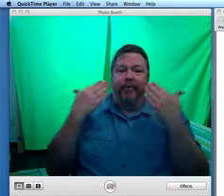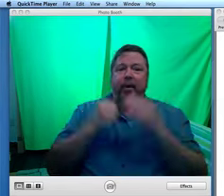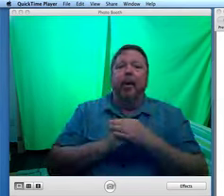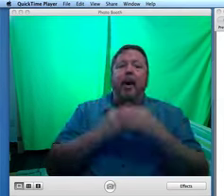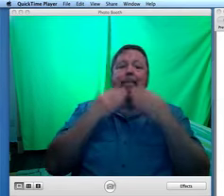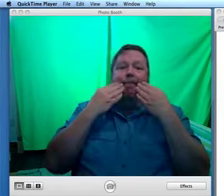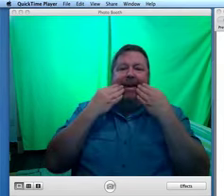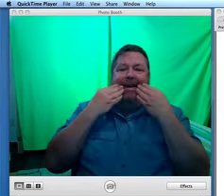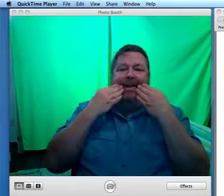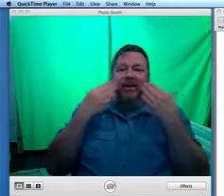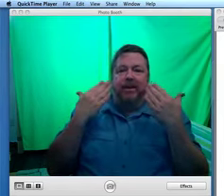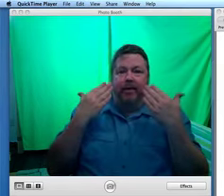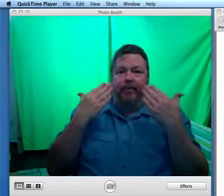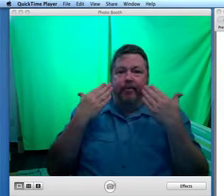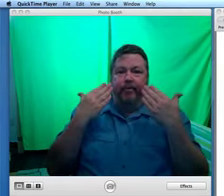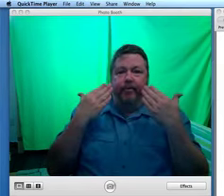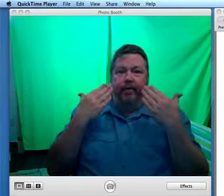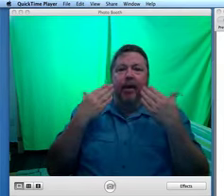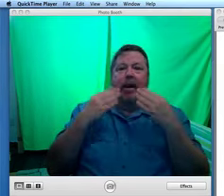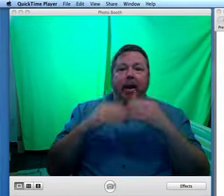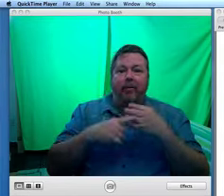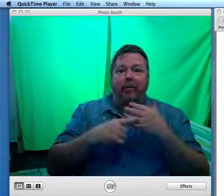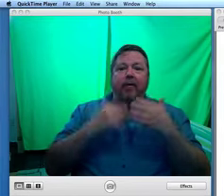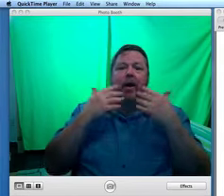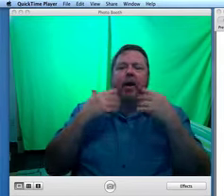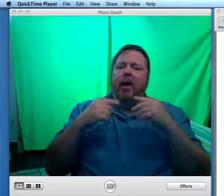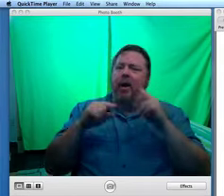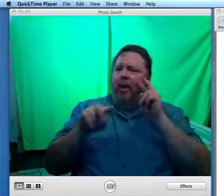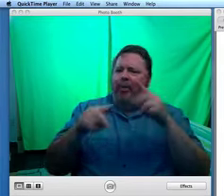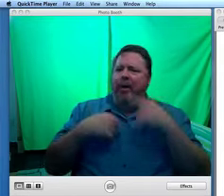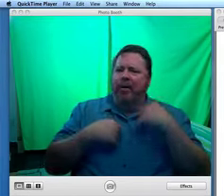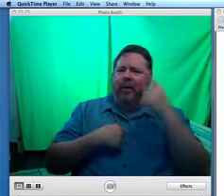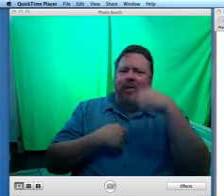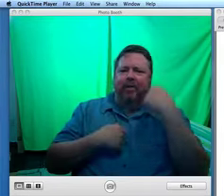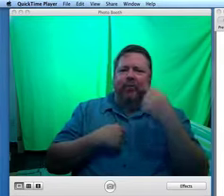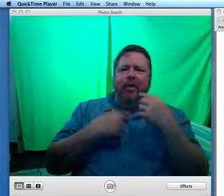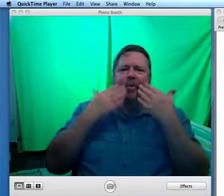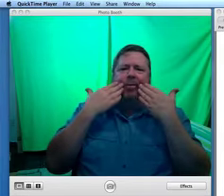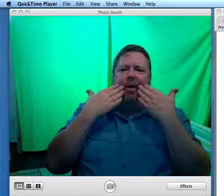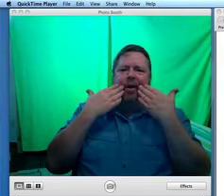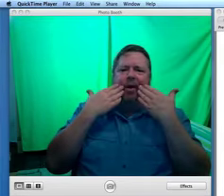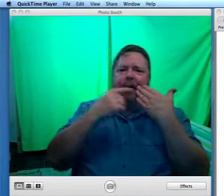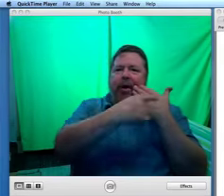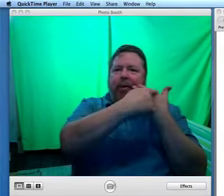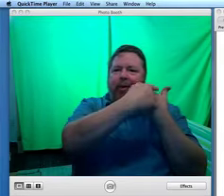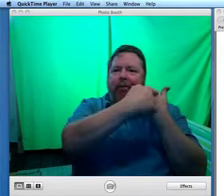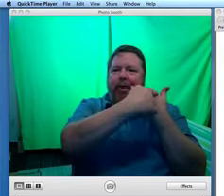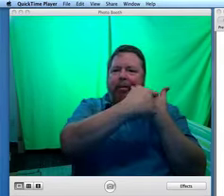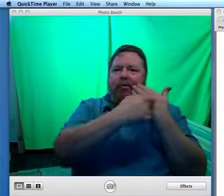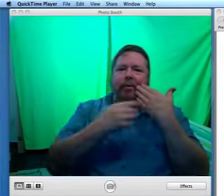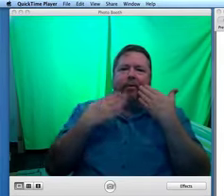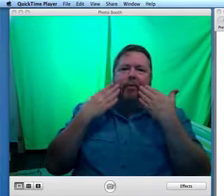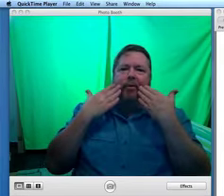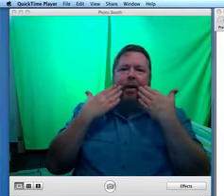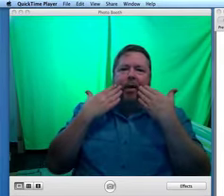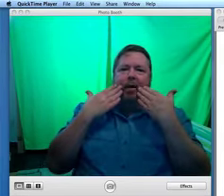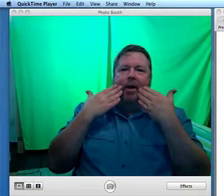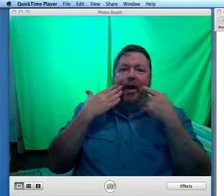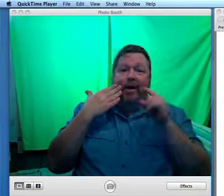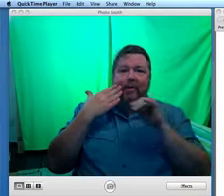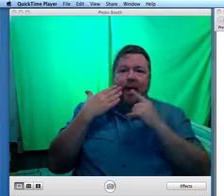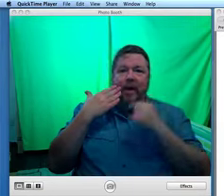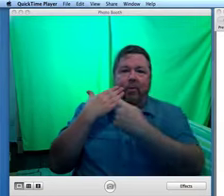Beef. Beat. Handshake 5. I'm looking at the screen here and I'm seeing that this thumb is very visible,